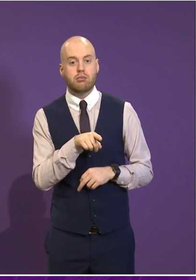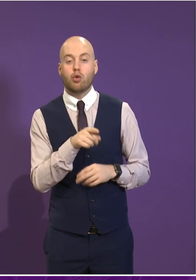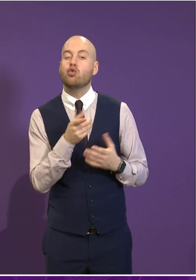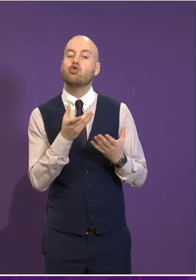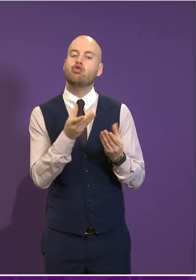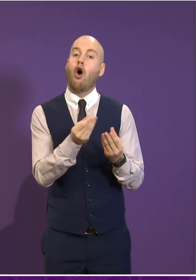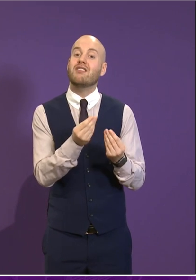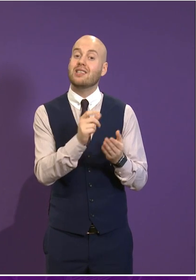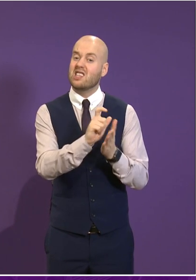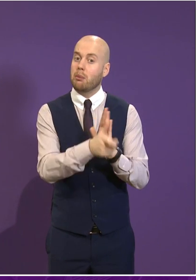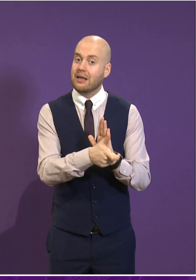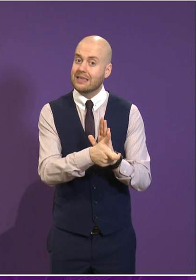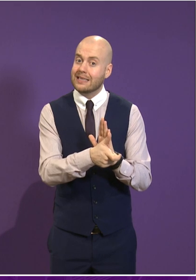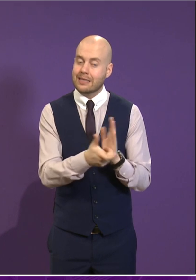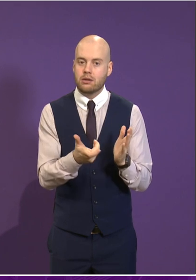difficult.